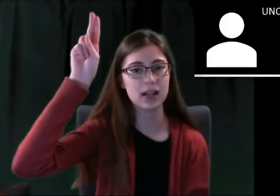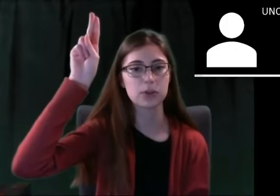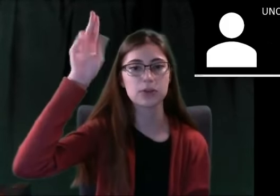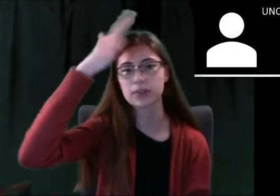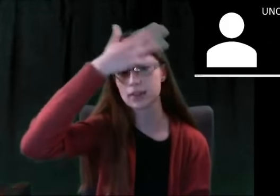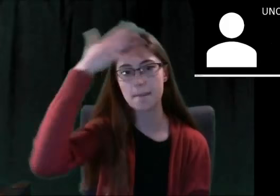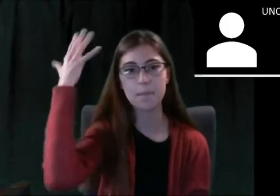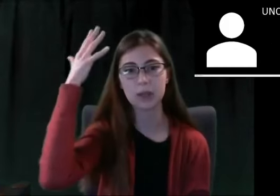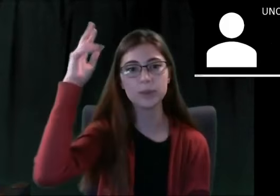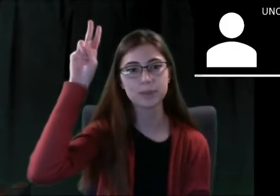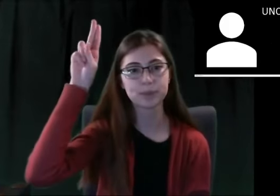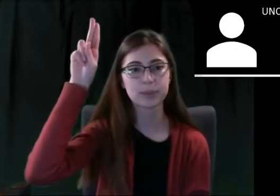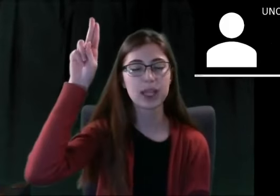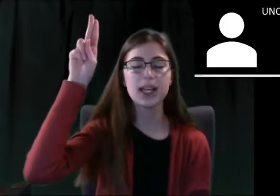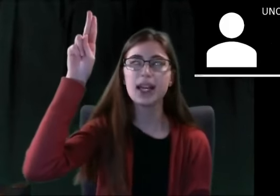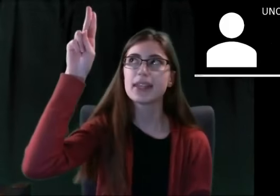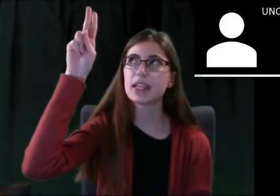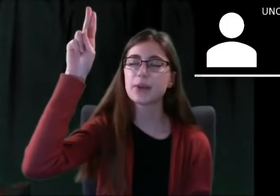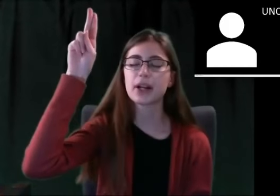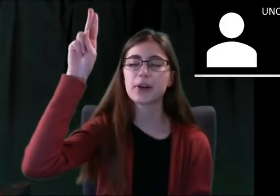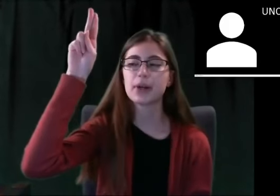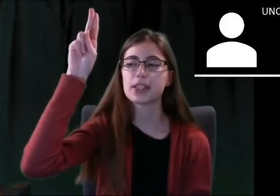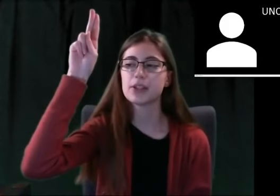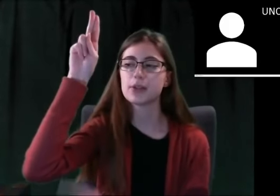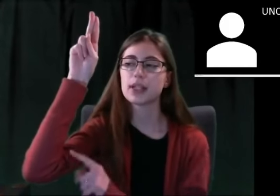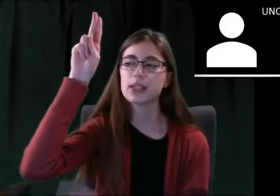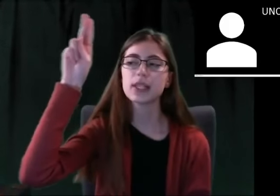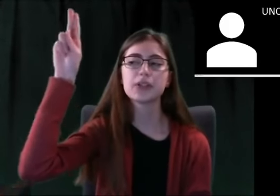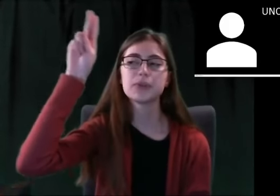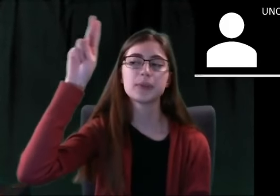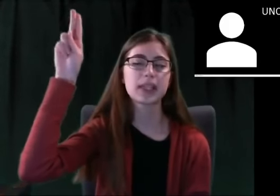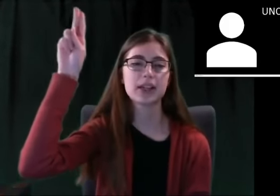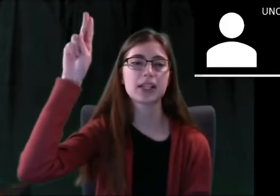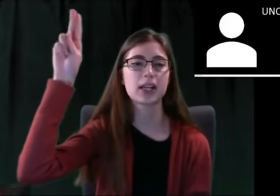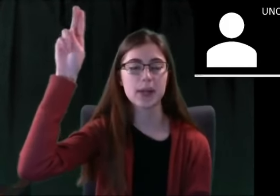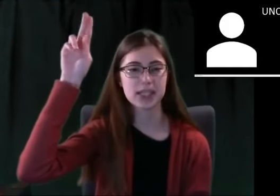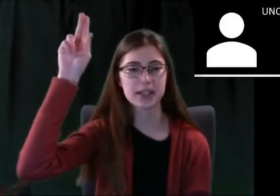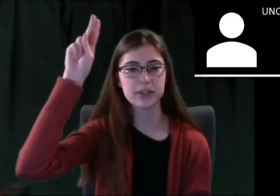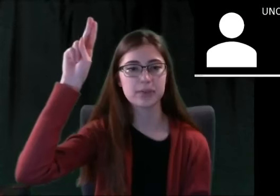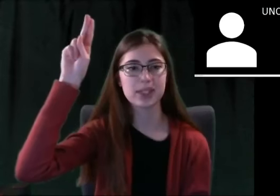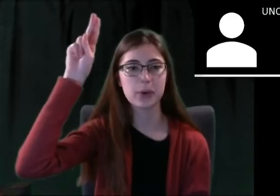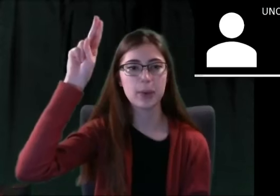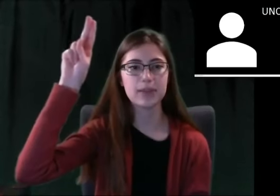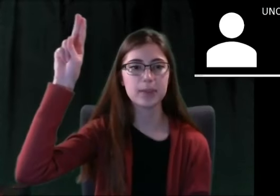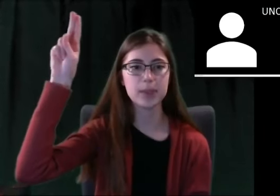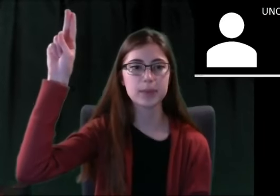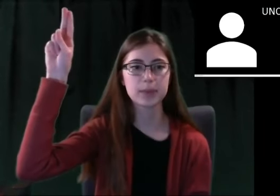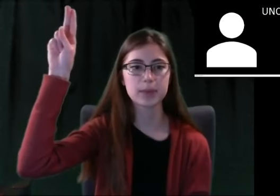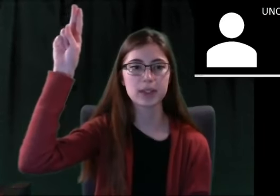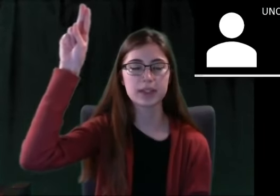uncle's male. Then you are going to do a little counterclockwise circle. So away from you, and then towards